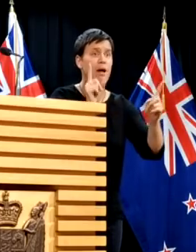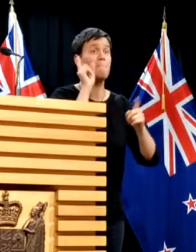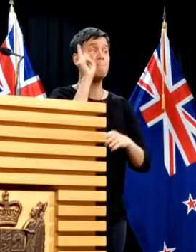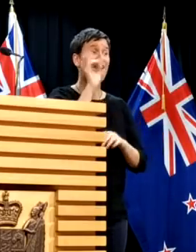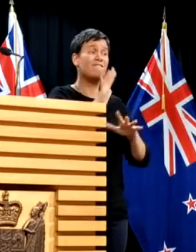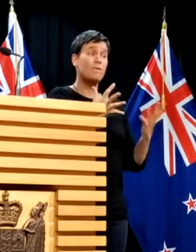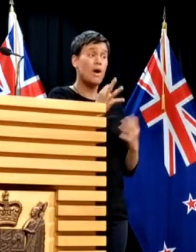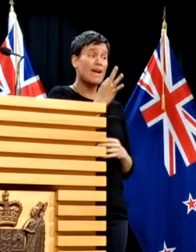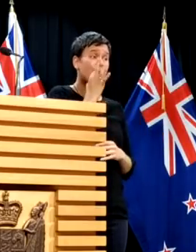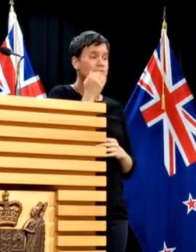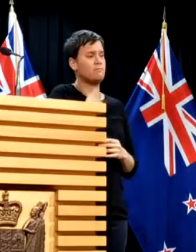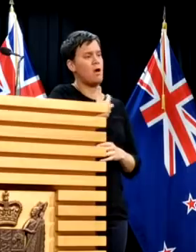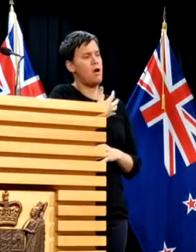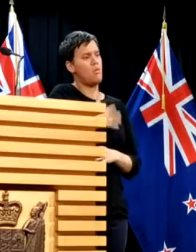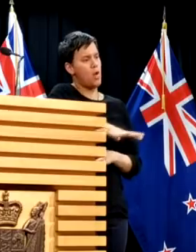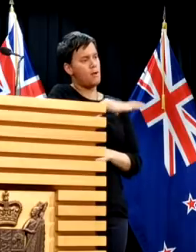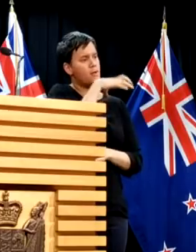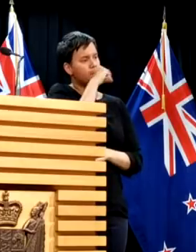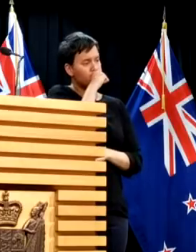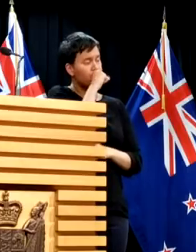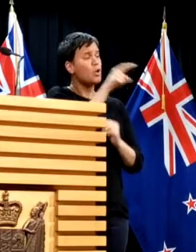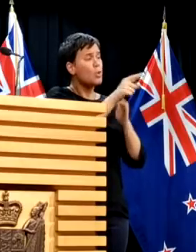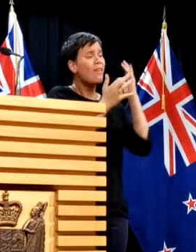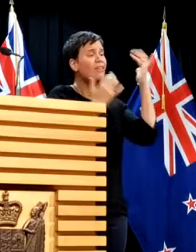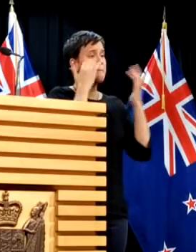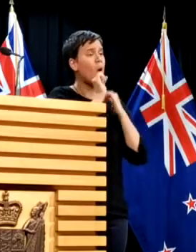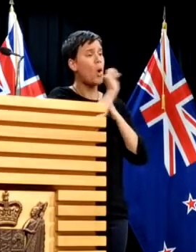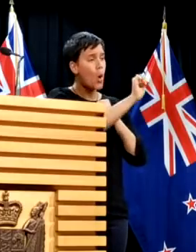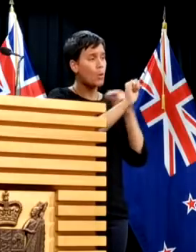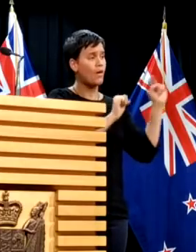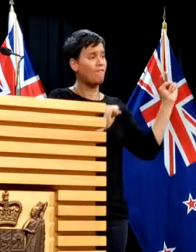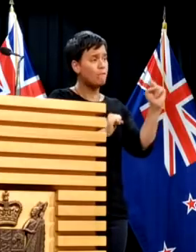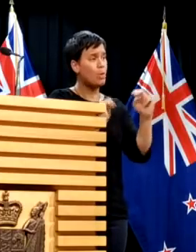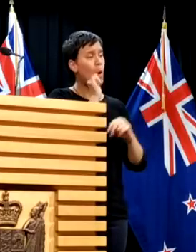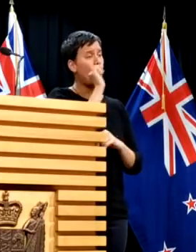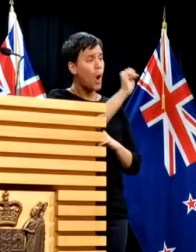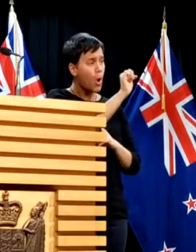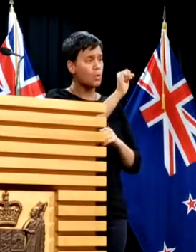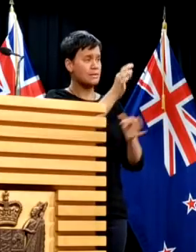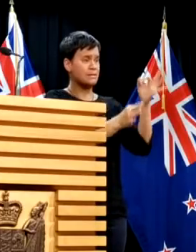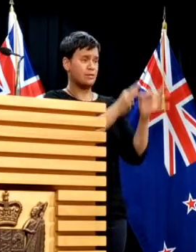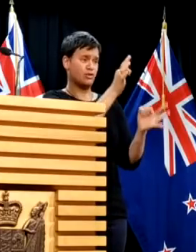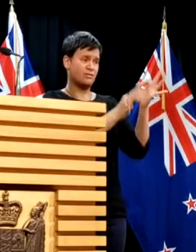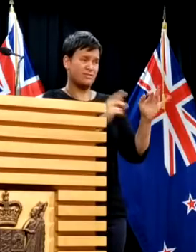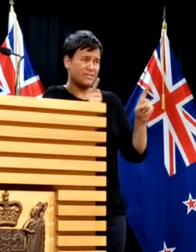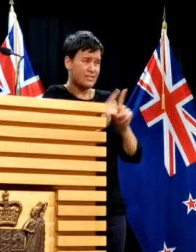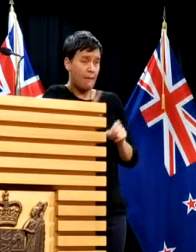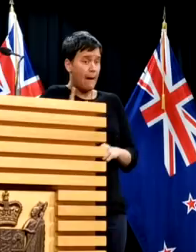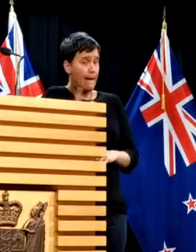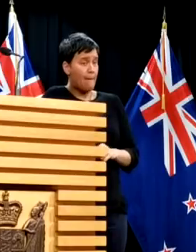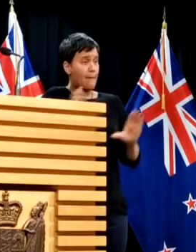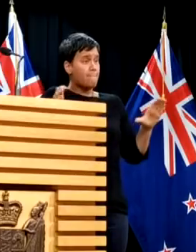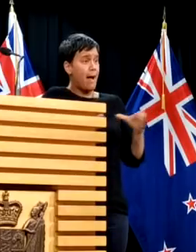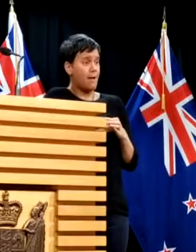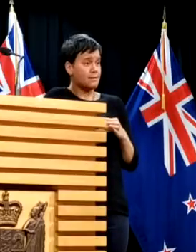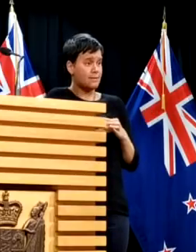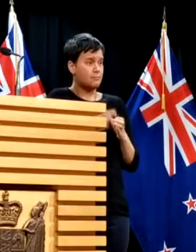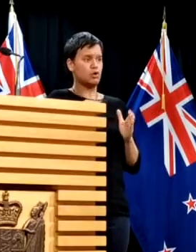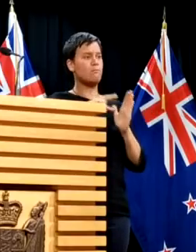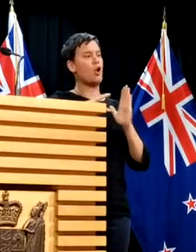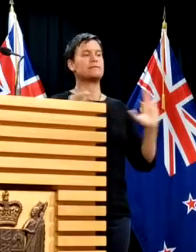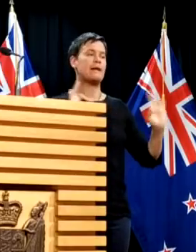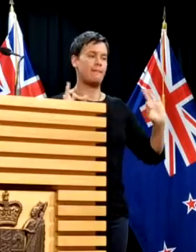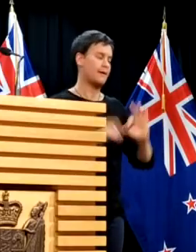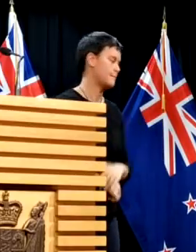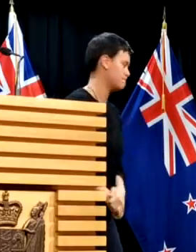this, I genuinely wanted people to consider their own personal view in the same way that every Labour member did, because we do not have a party